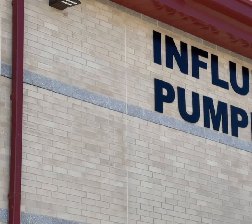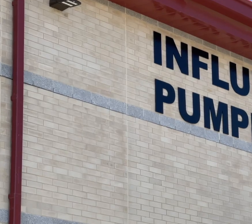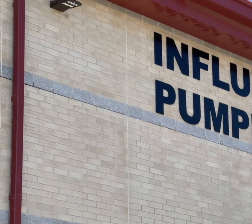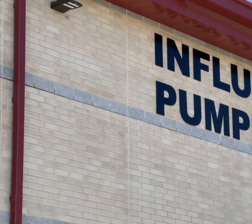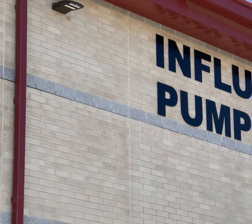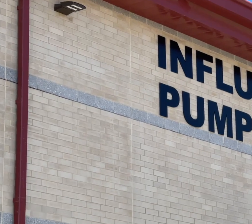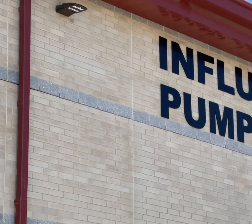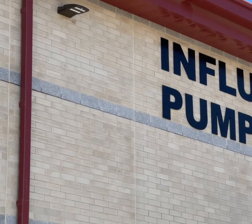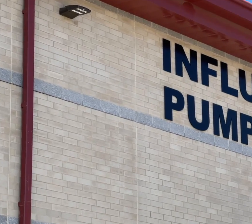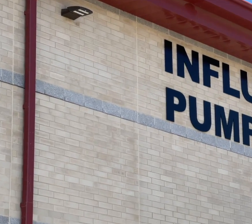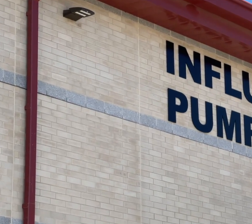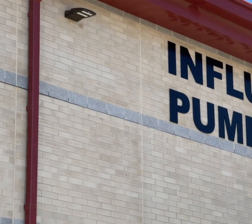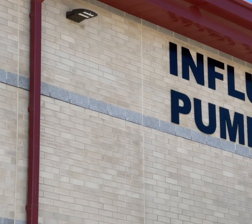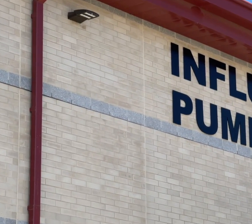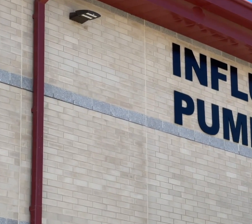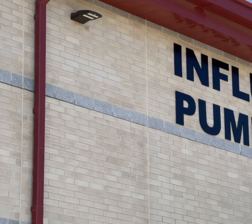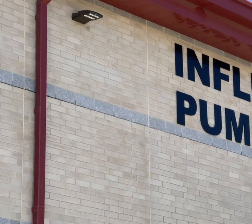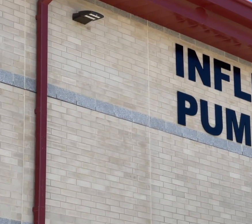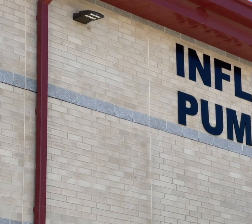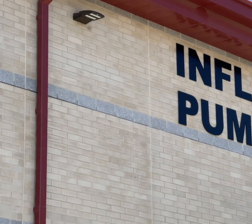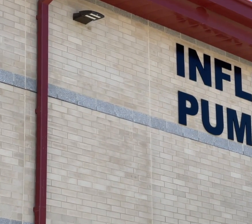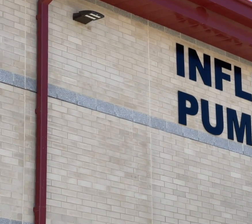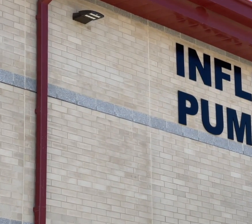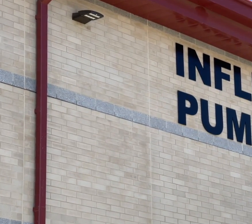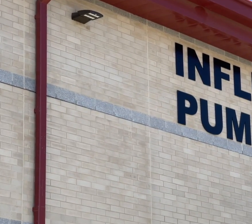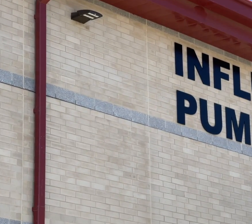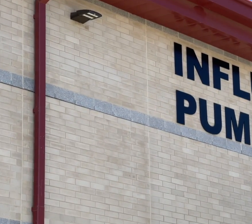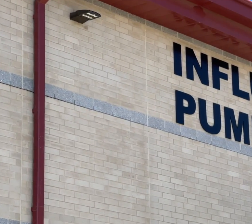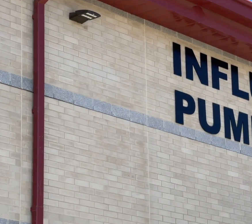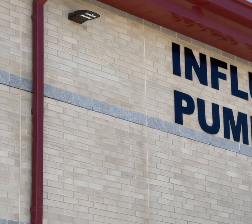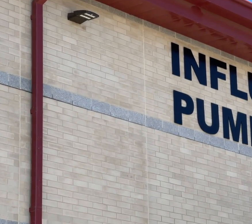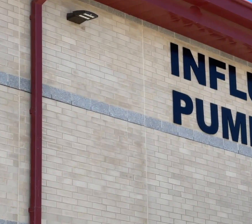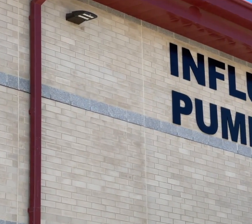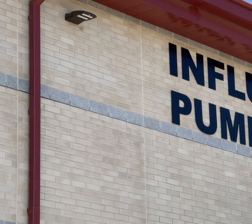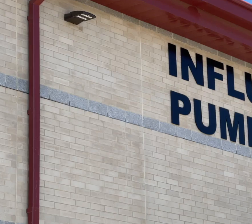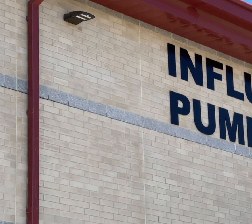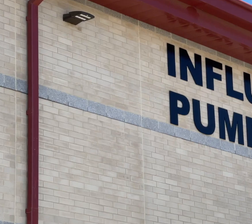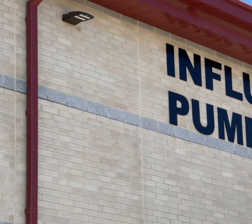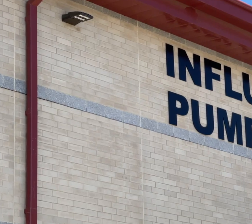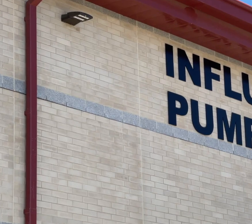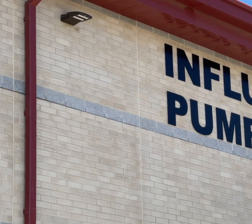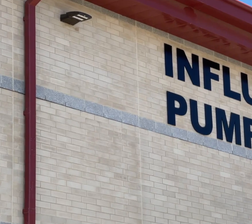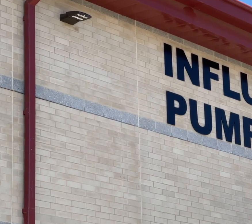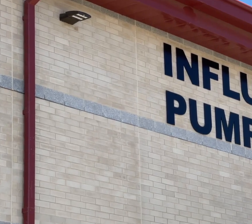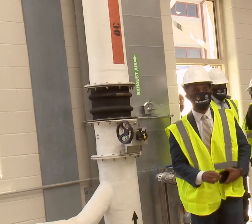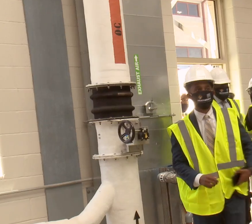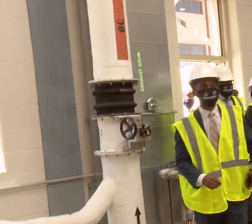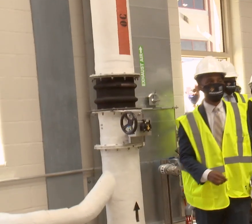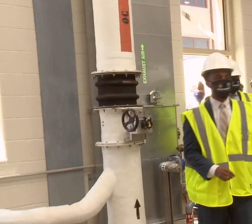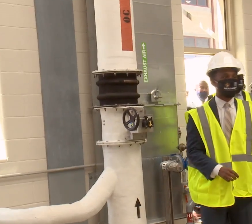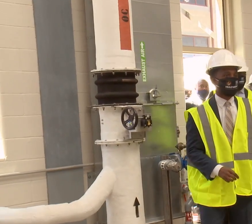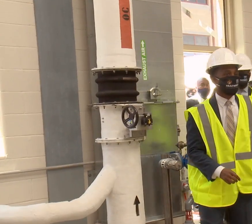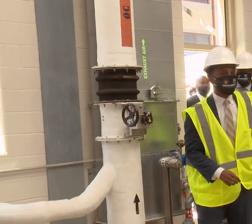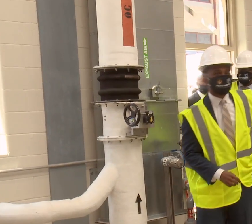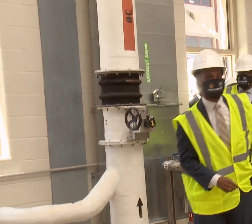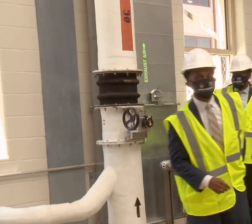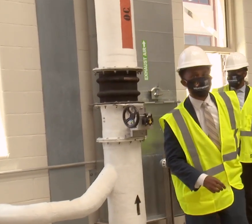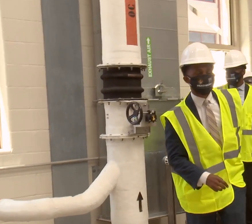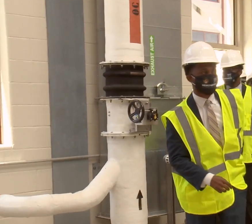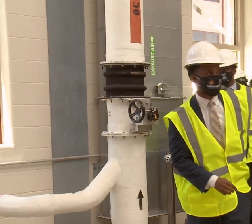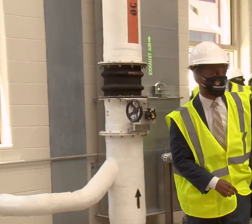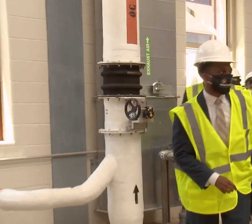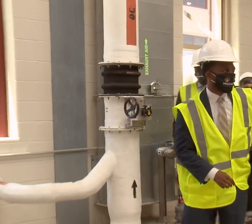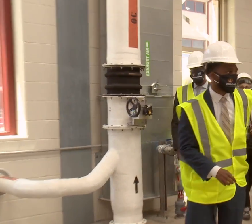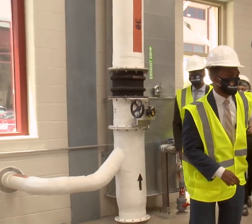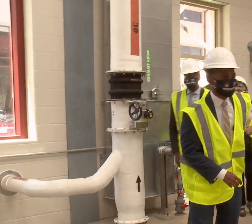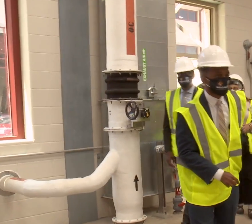So that's the pump station. That's the influent pump station, and that takes the raw sewage and lifts it up to this facility. So this is the fine